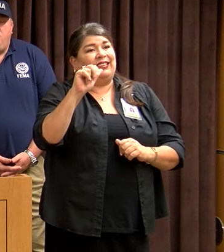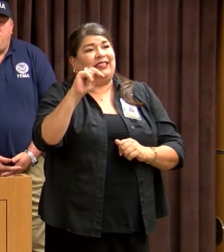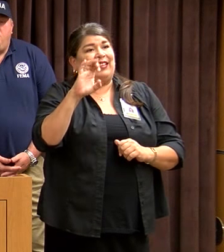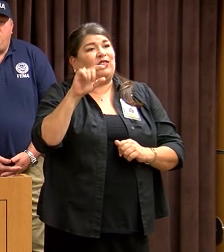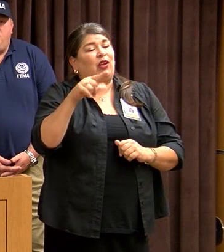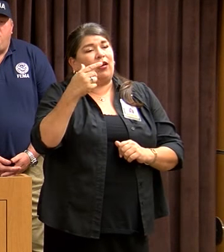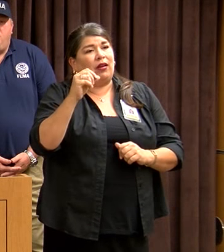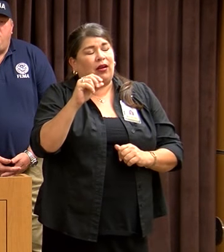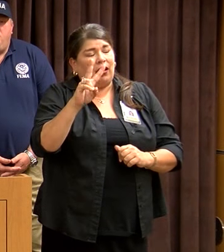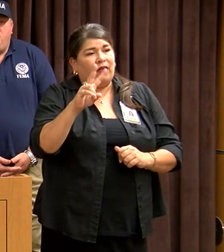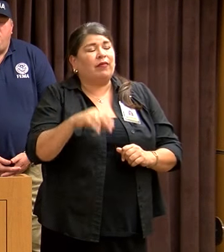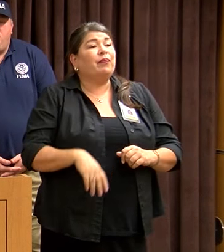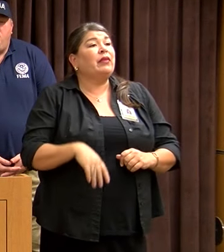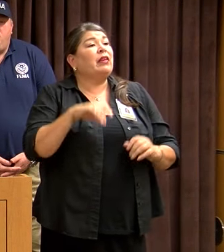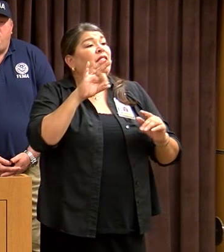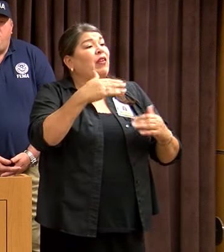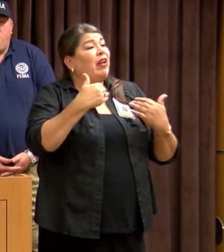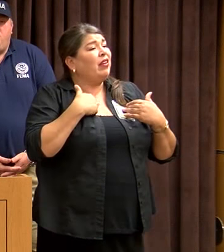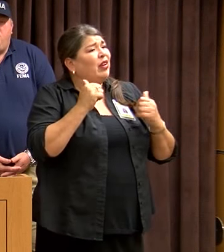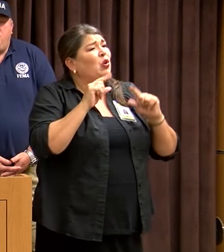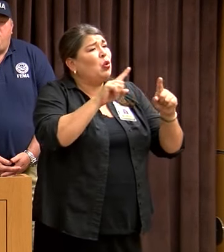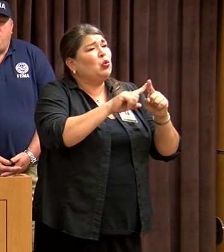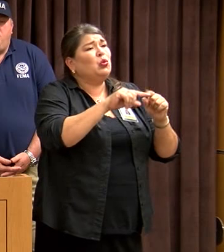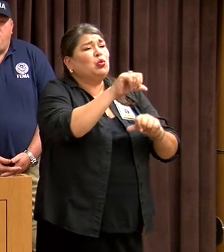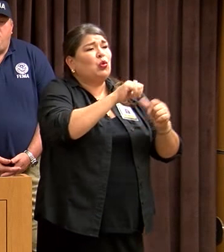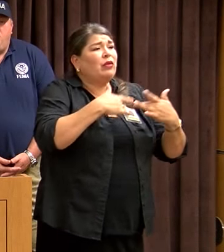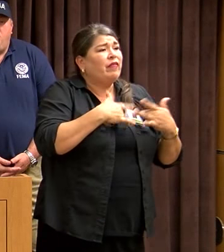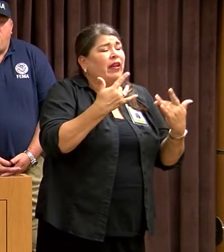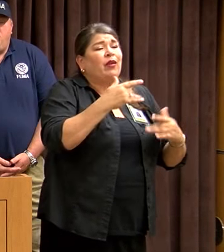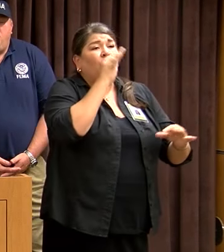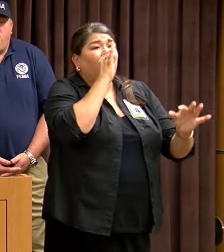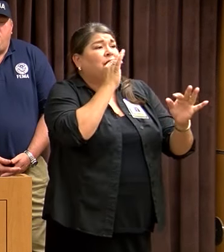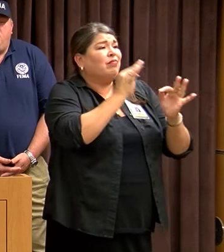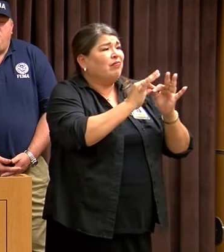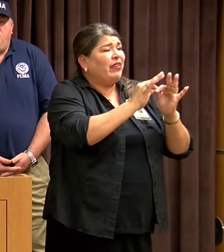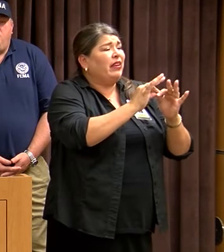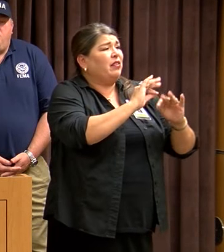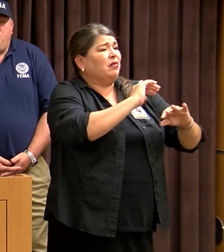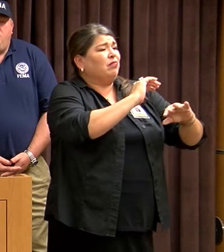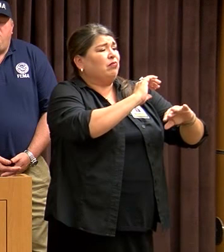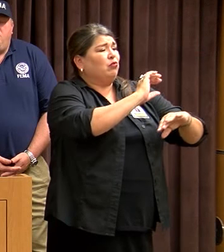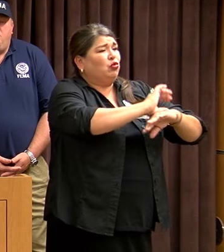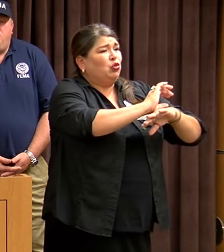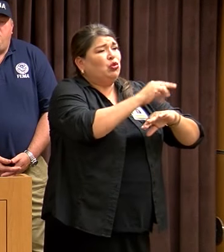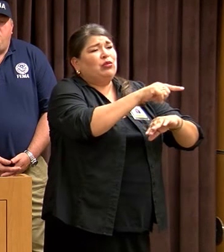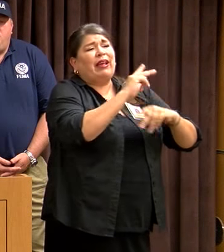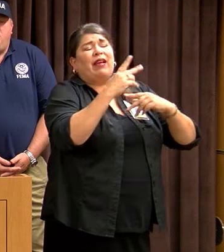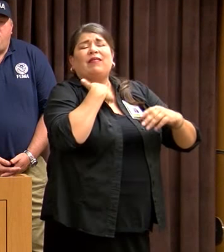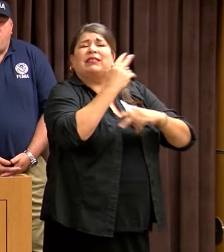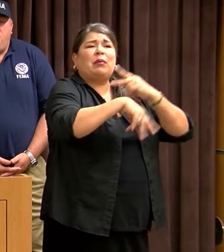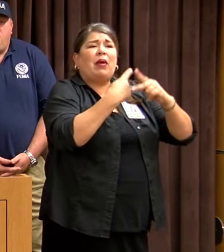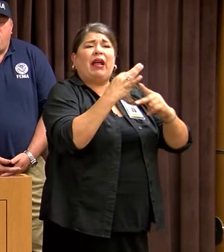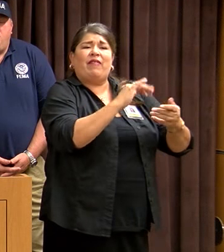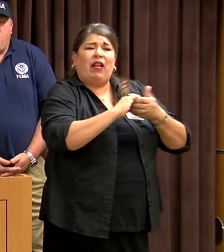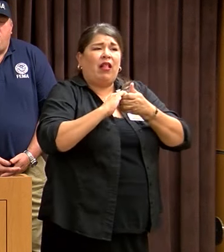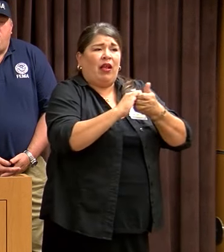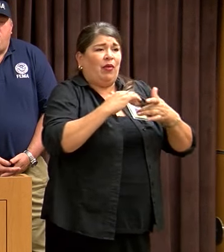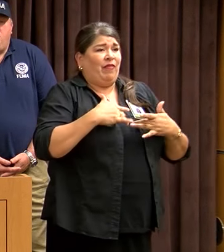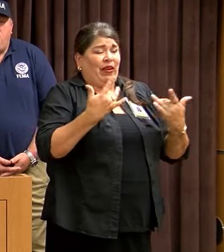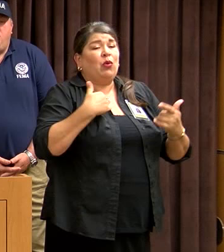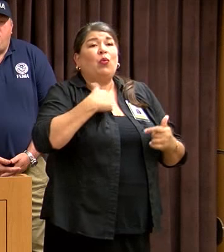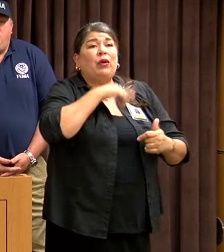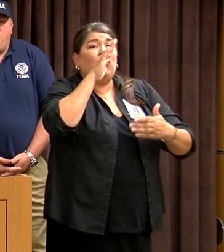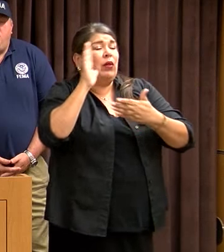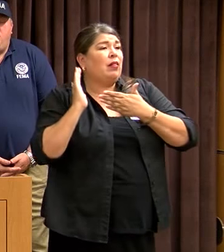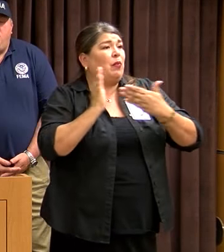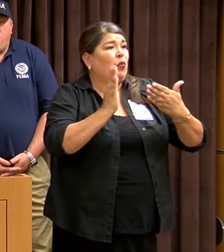faith-based organizations that are having services or any type of of collaborative event that we can go to. We will bring people